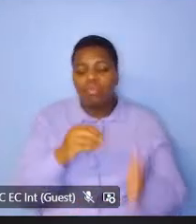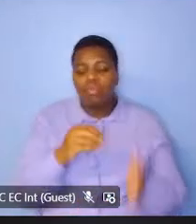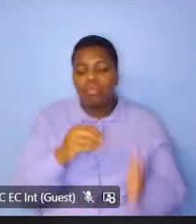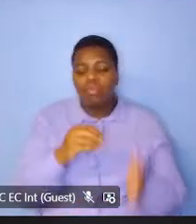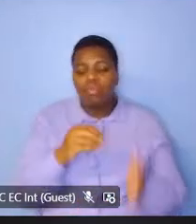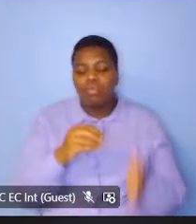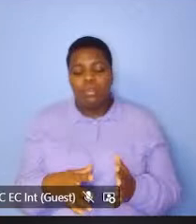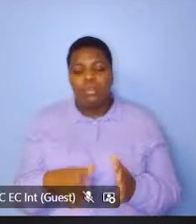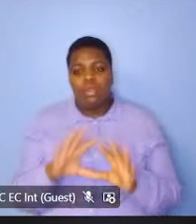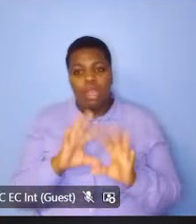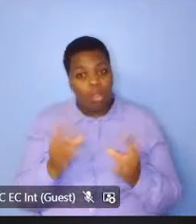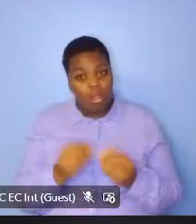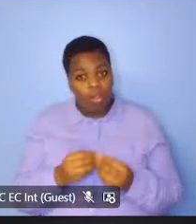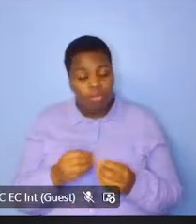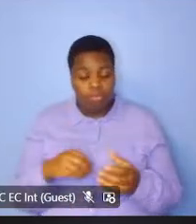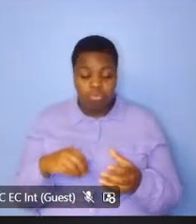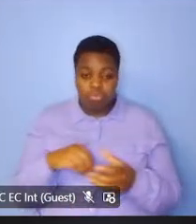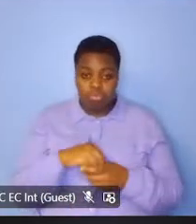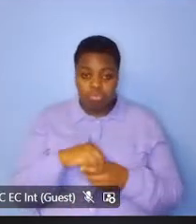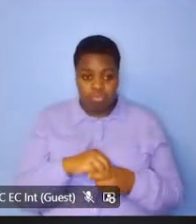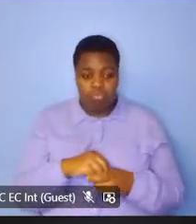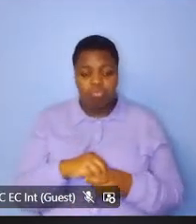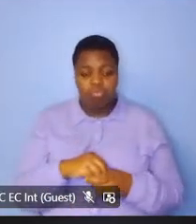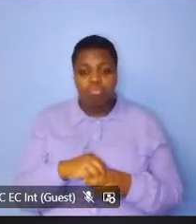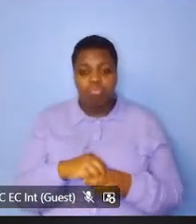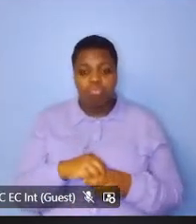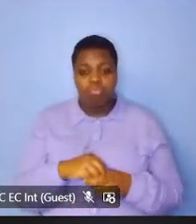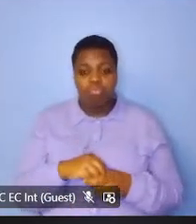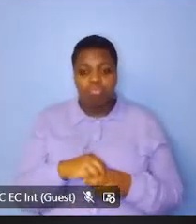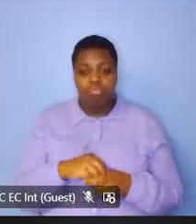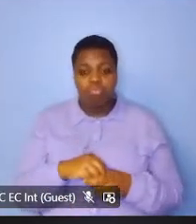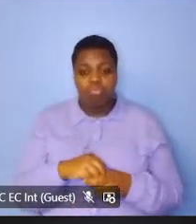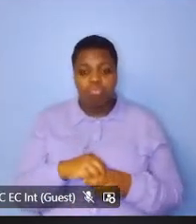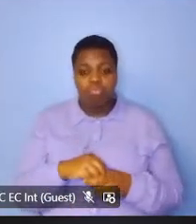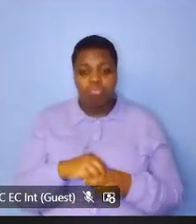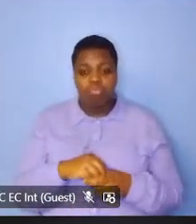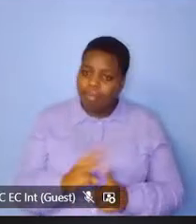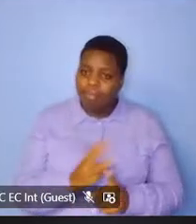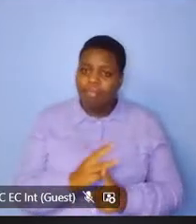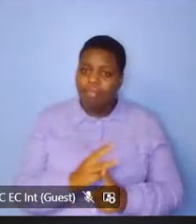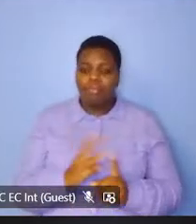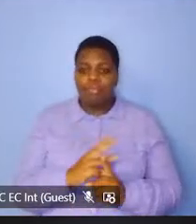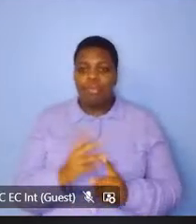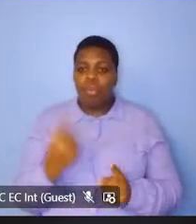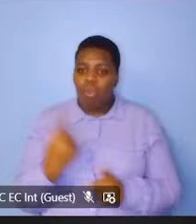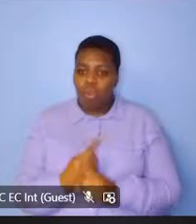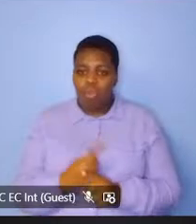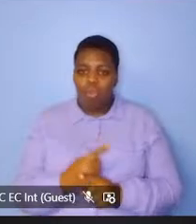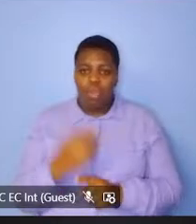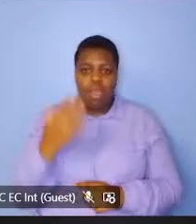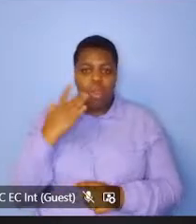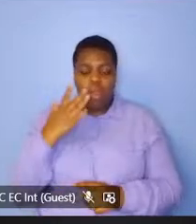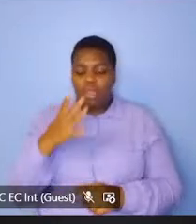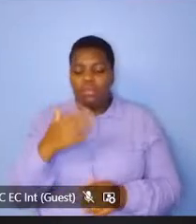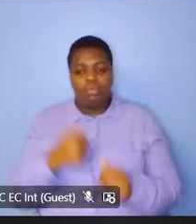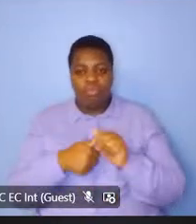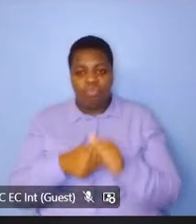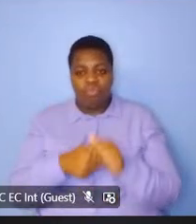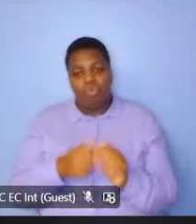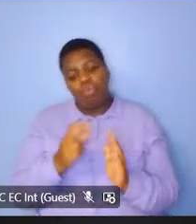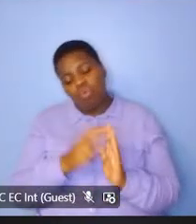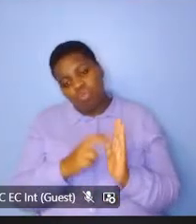cisgendered learners are put through disciplinary processes in instances where they do not comply